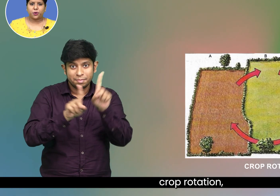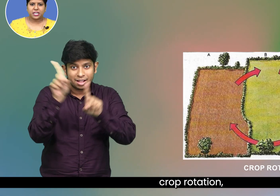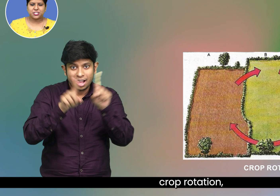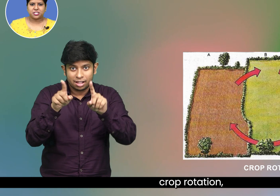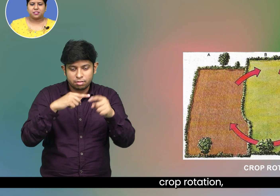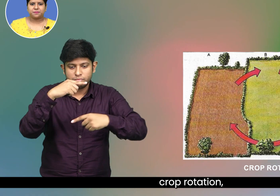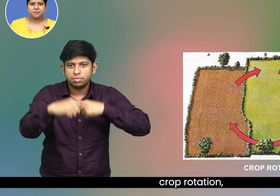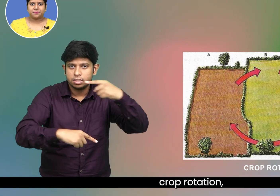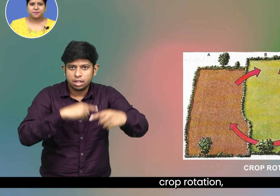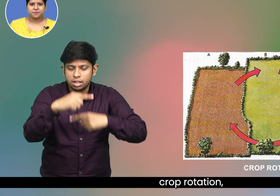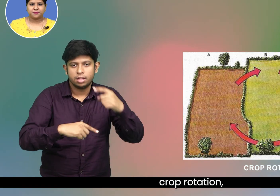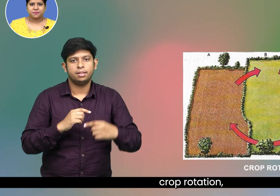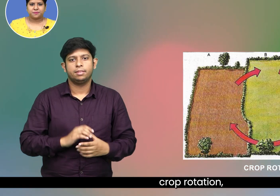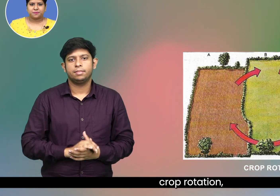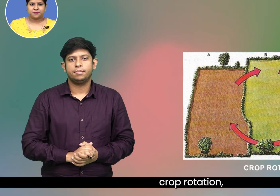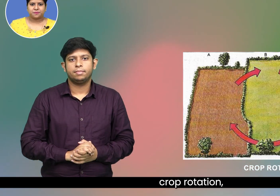crop rotation,